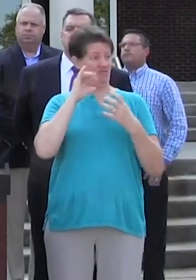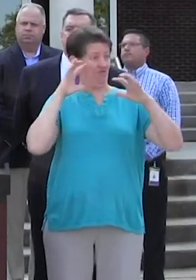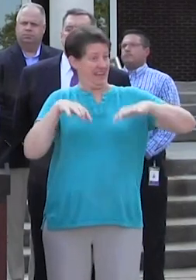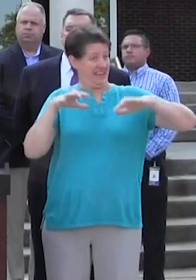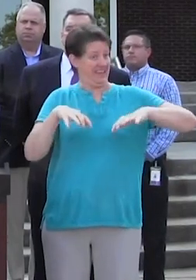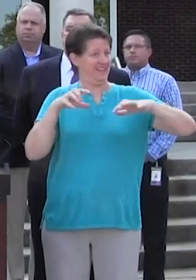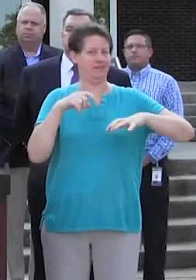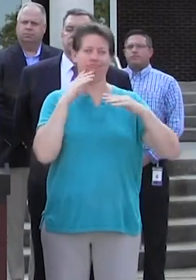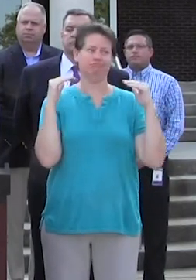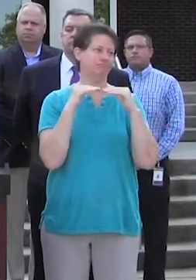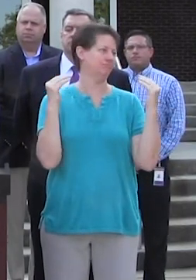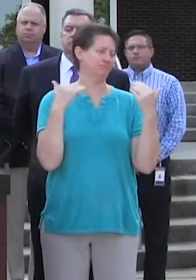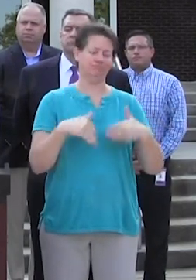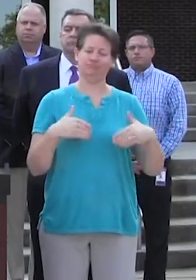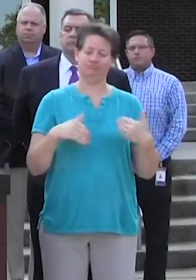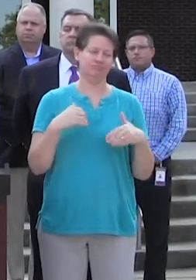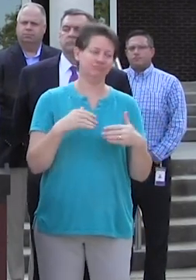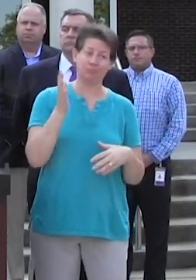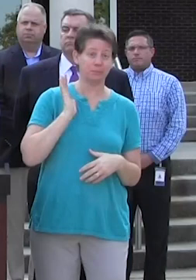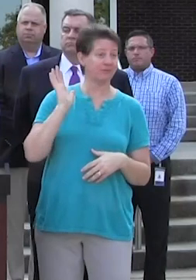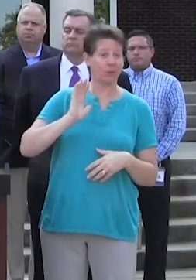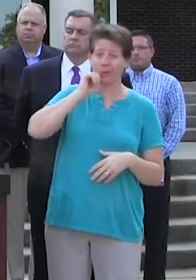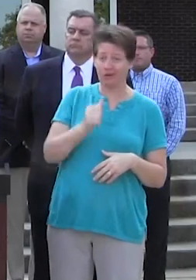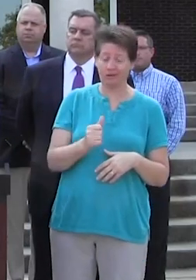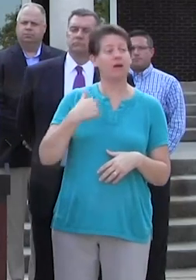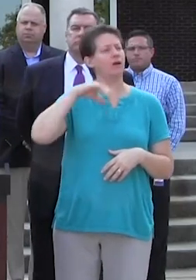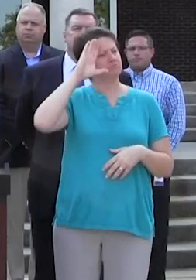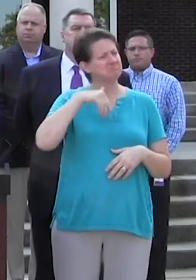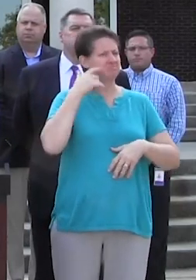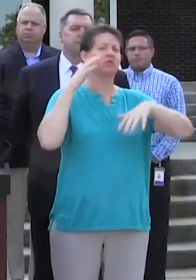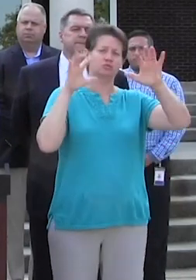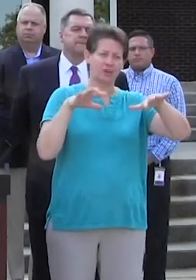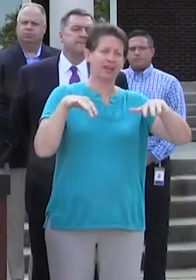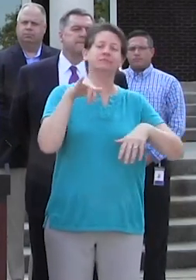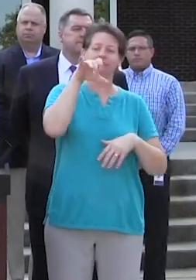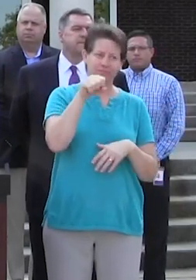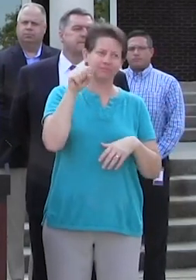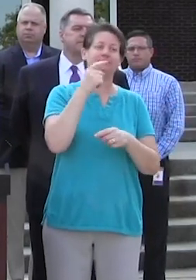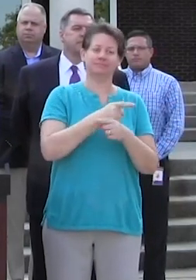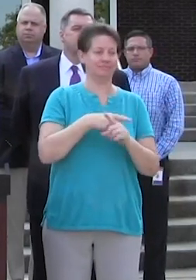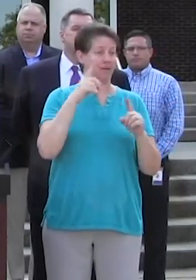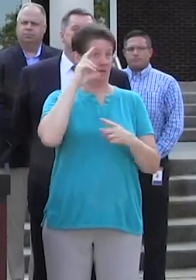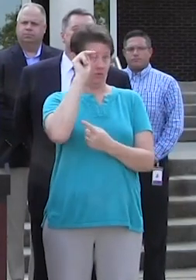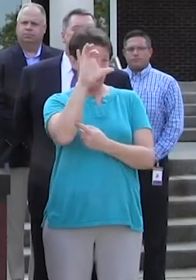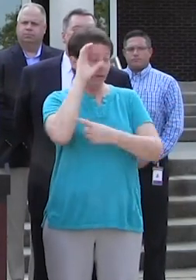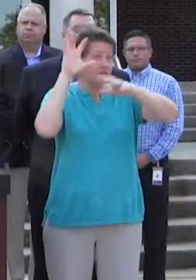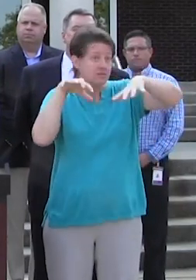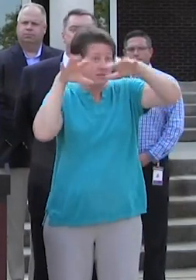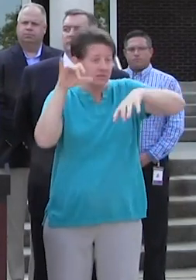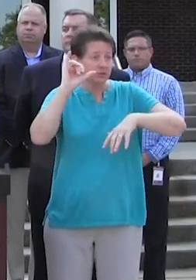rain, this much water in the state. We had the rain that fell on South Carolina, but also that fell in parts of North